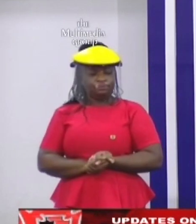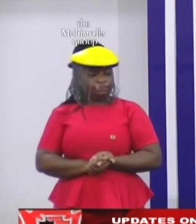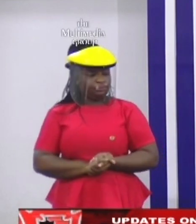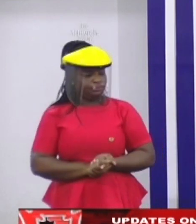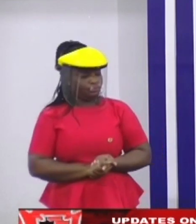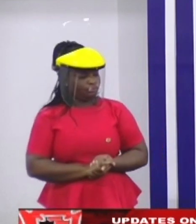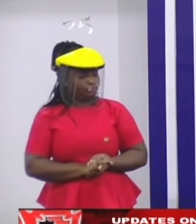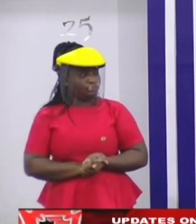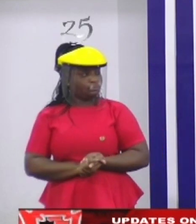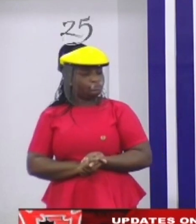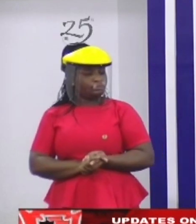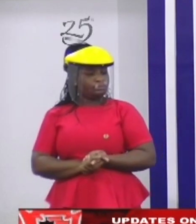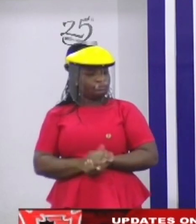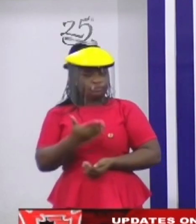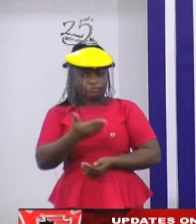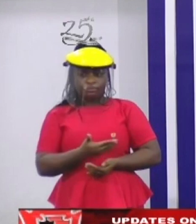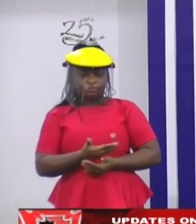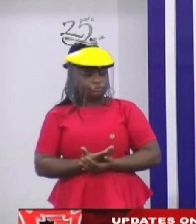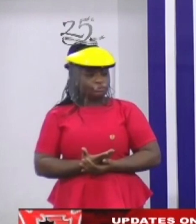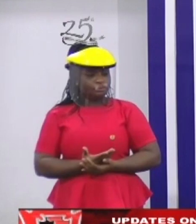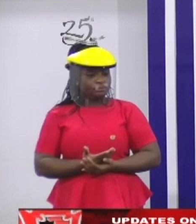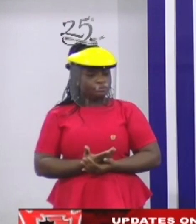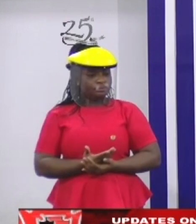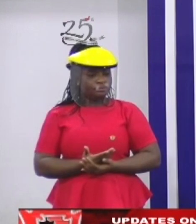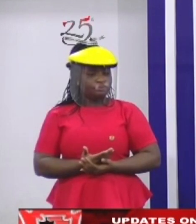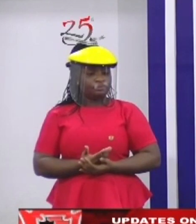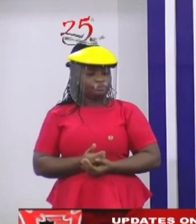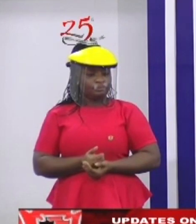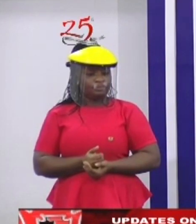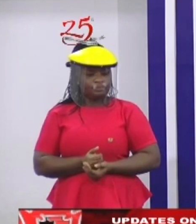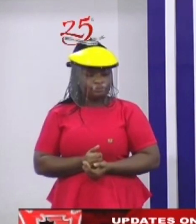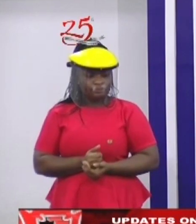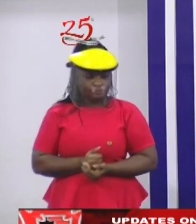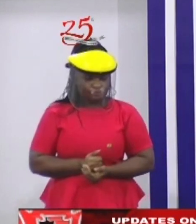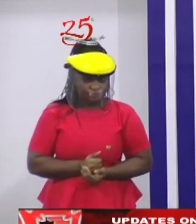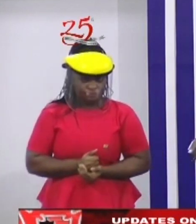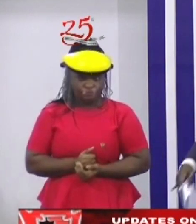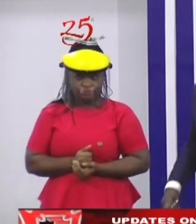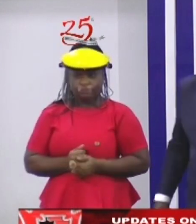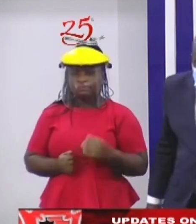questions I will take. Let me invite the doctors.